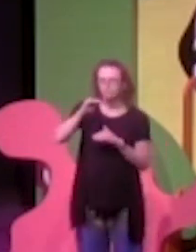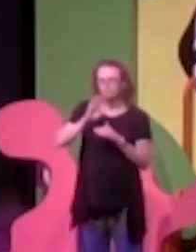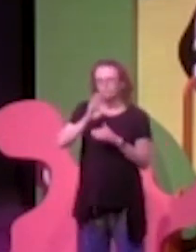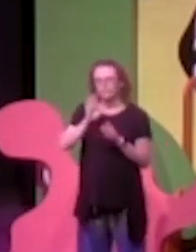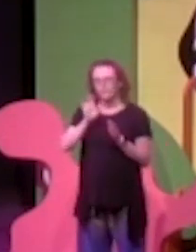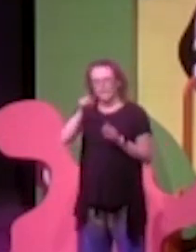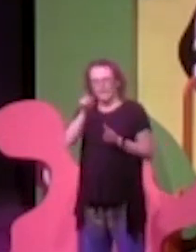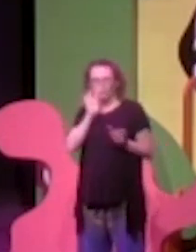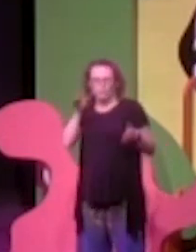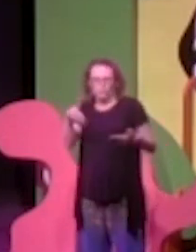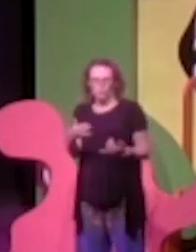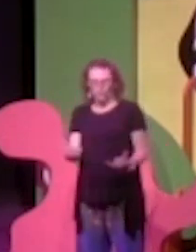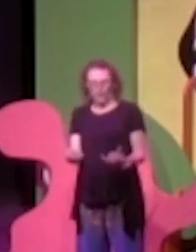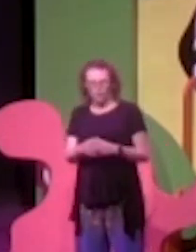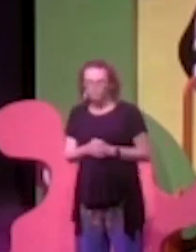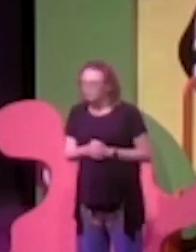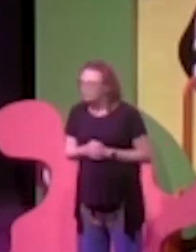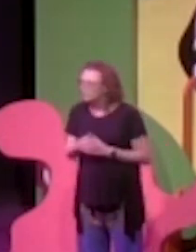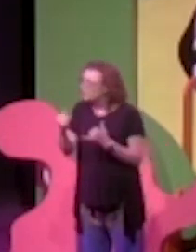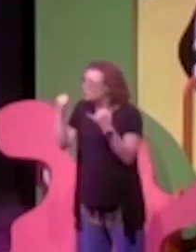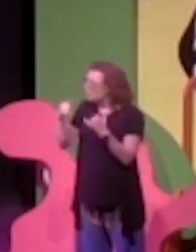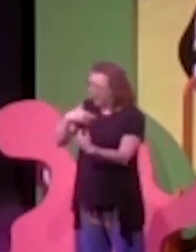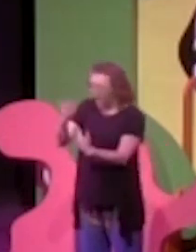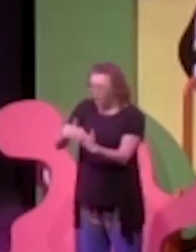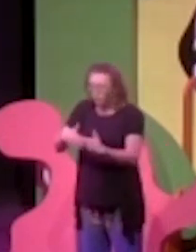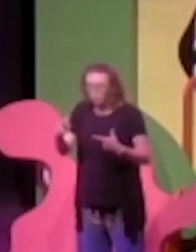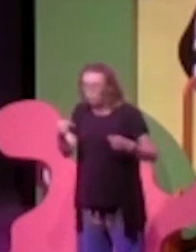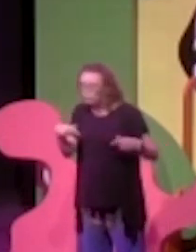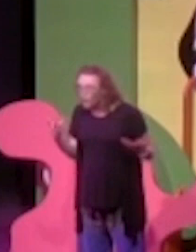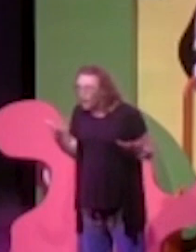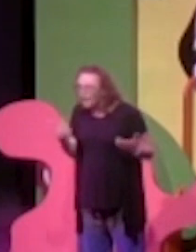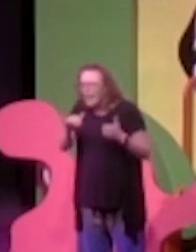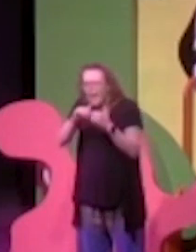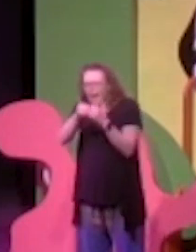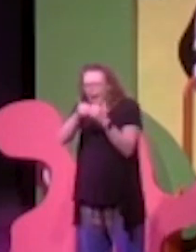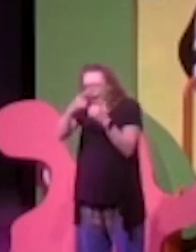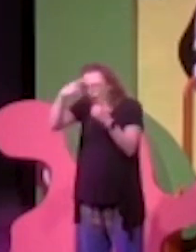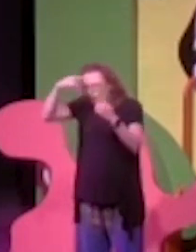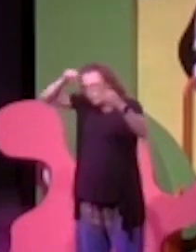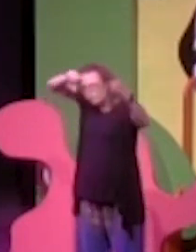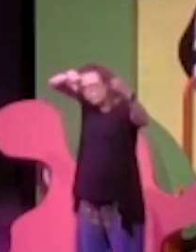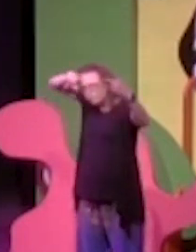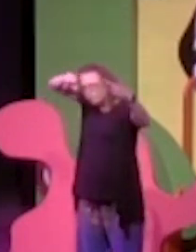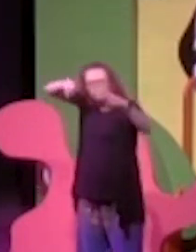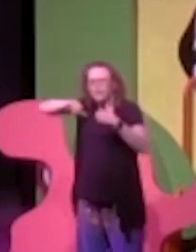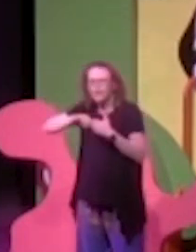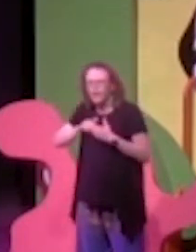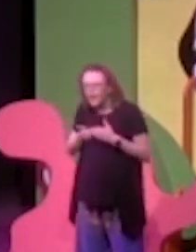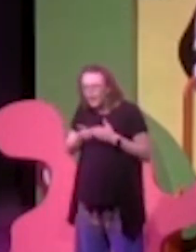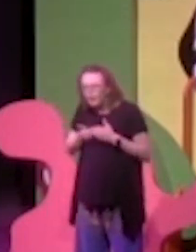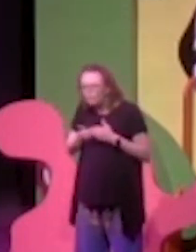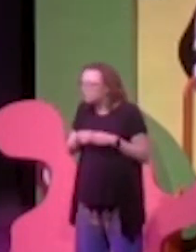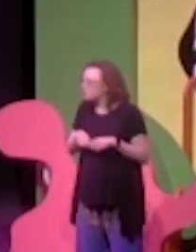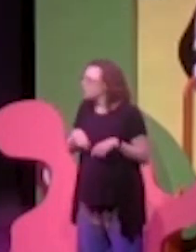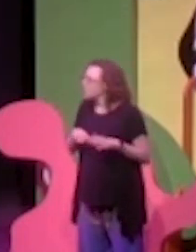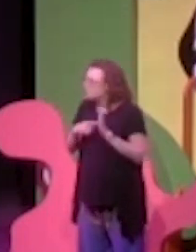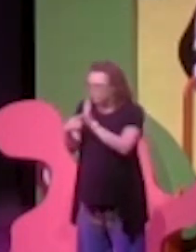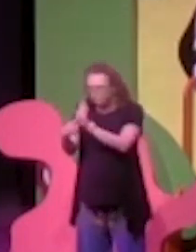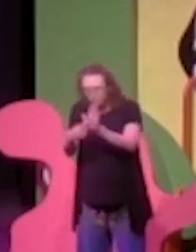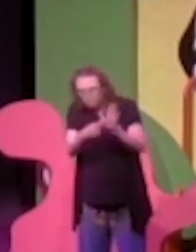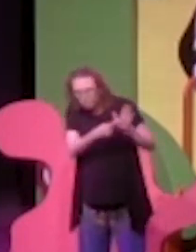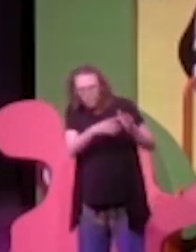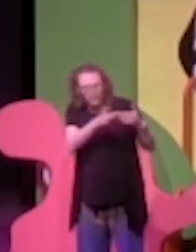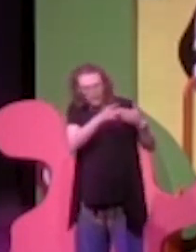is how do we get on the same page? How do we make sure artists are valued, that we're telling a narrative that sort of changes and pushes past